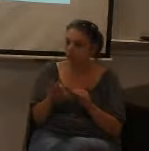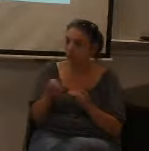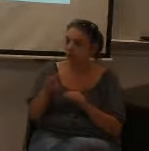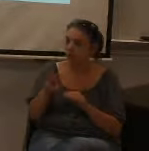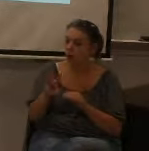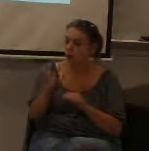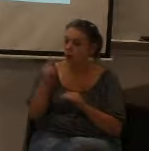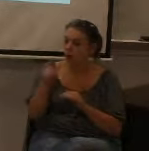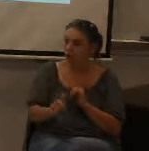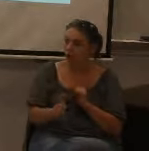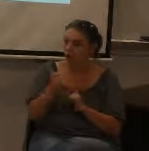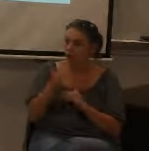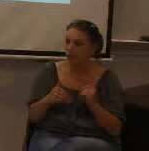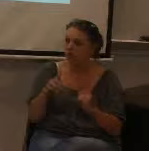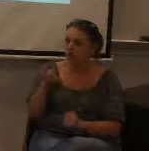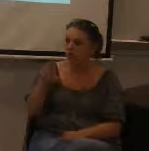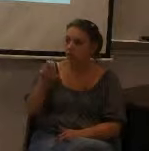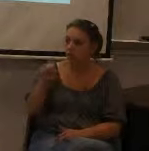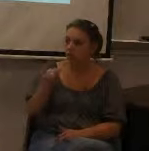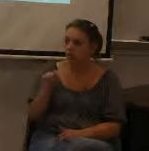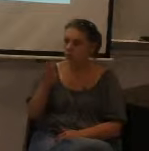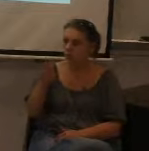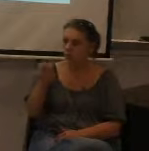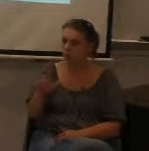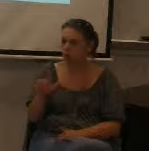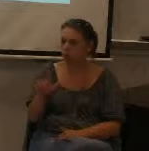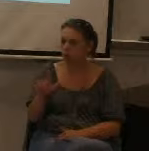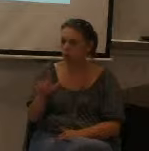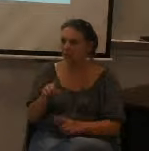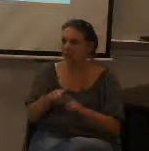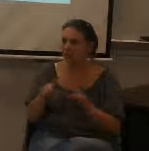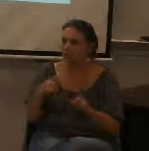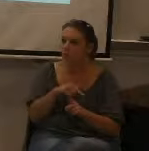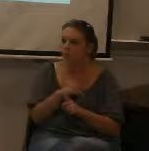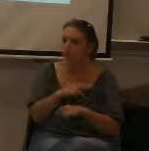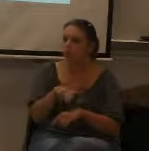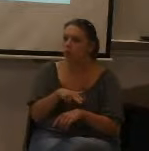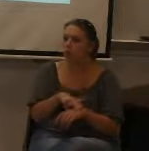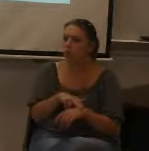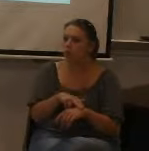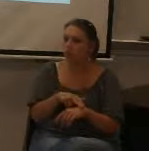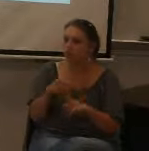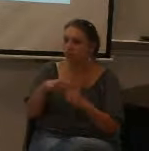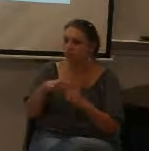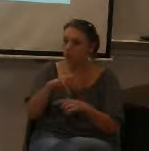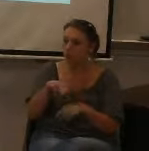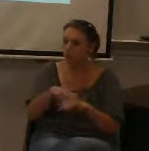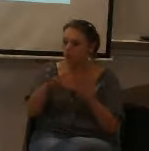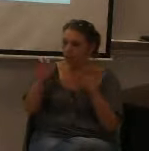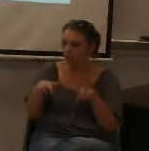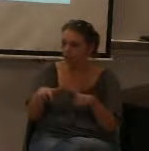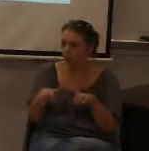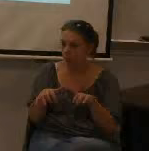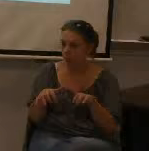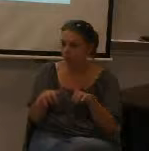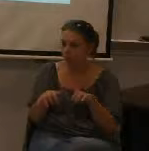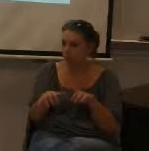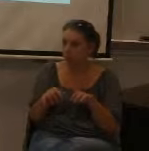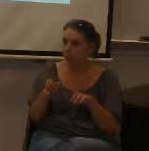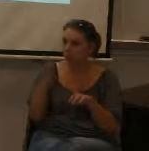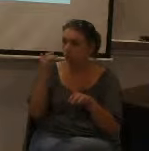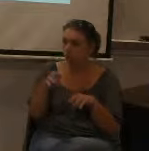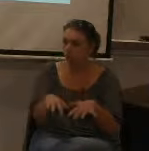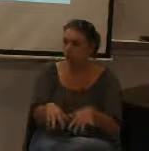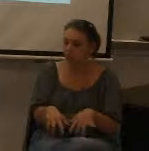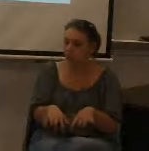were during the Dust Bowl times, even though we had normal temperature and normal precipitation over that time period. And that's because they're pulling